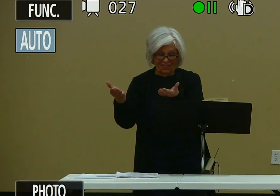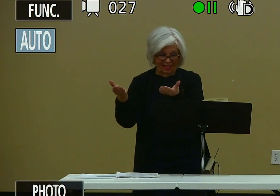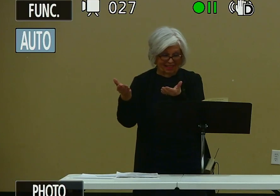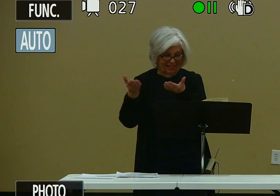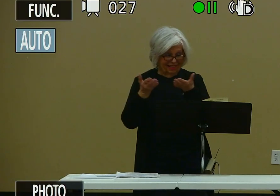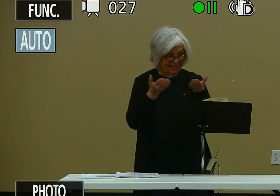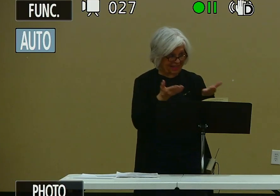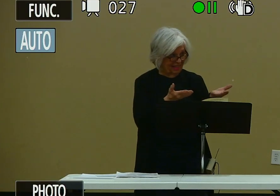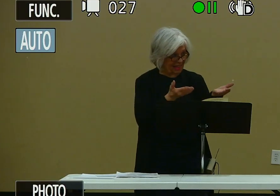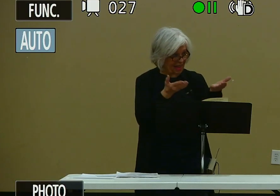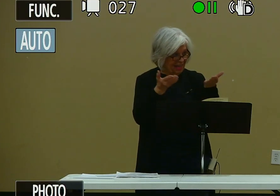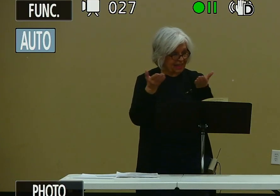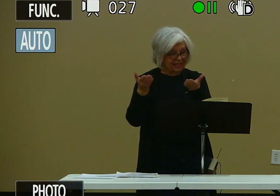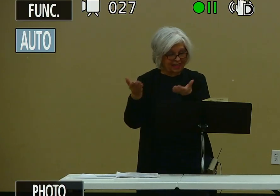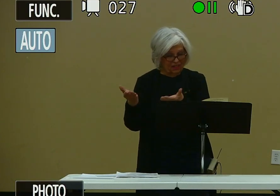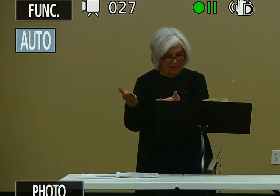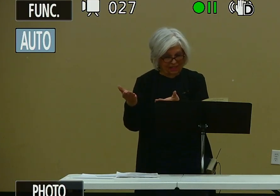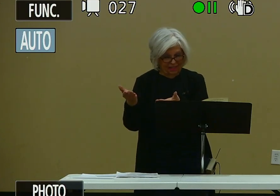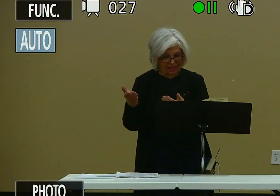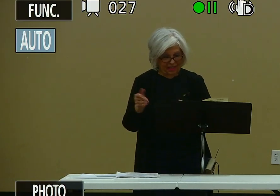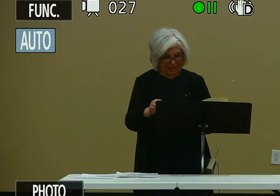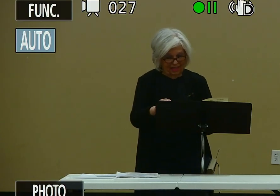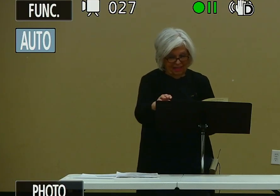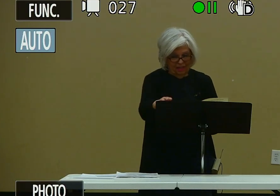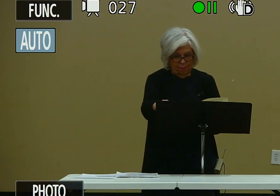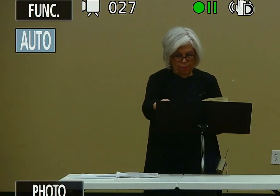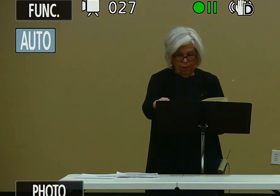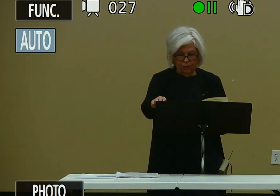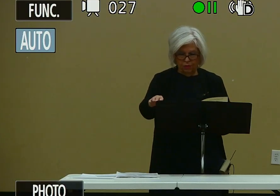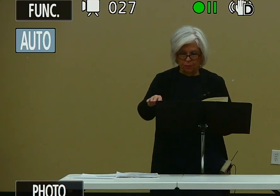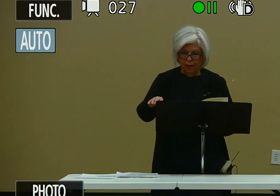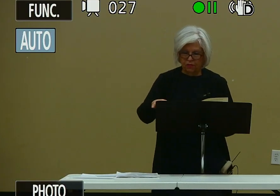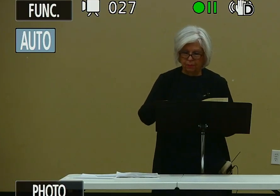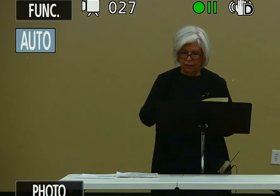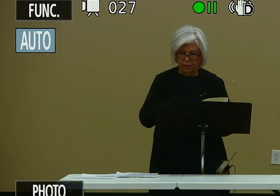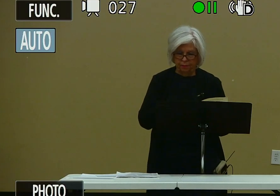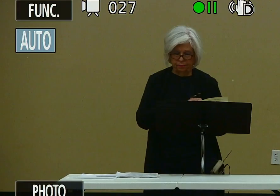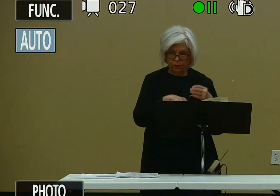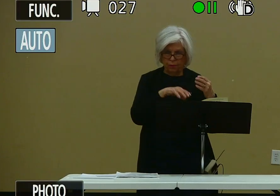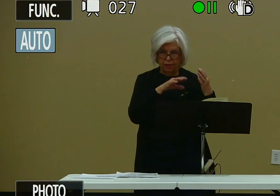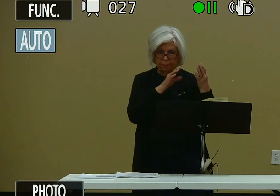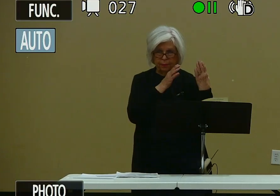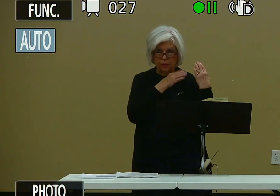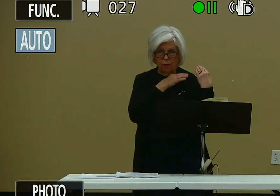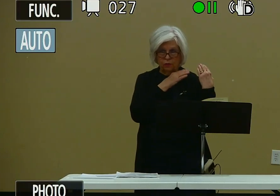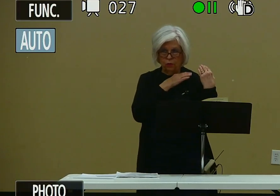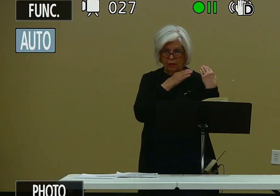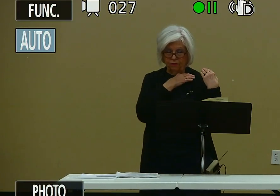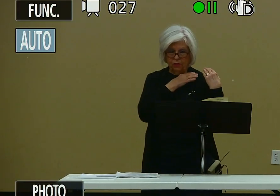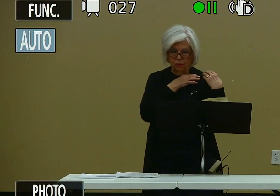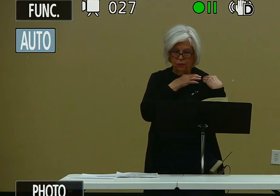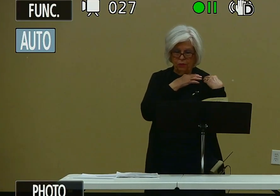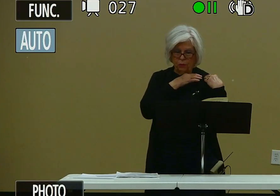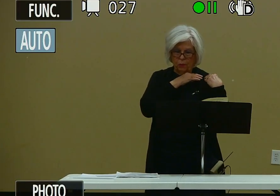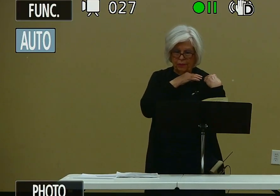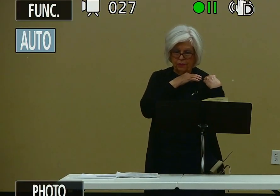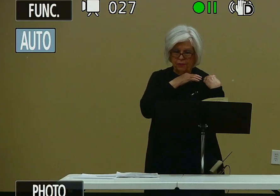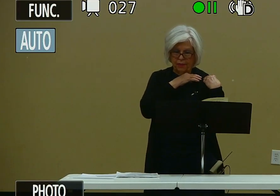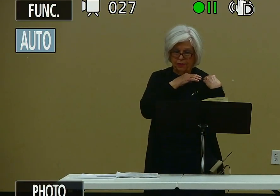Carry. Carry. Burden or responsibility. Right hip here on your left shoulder, you're going to take your